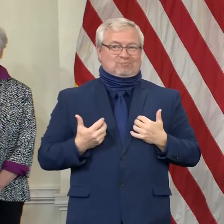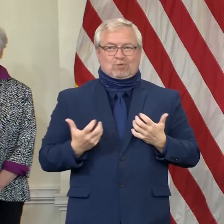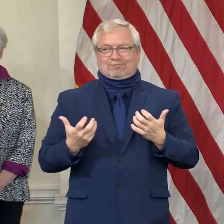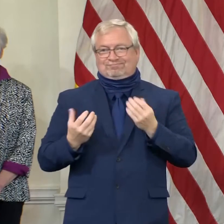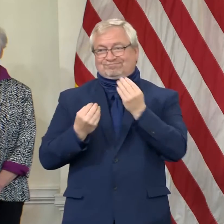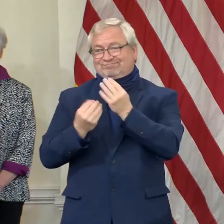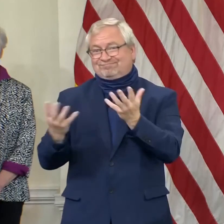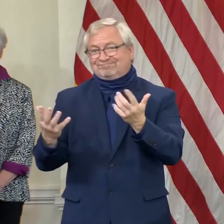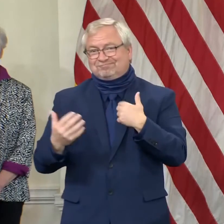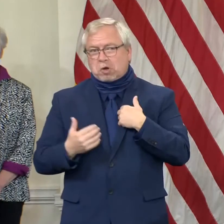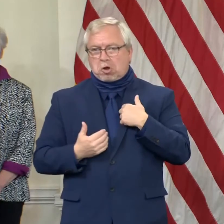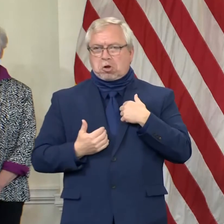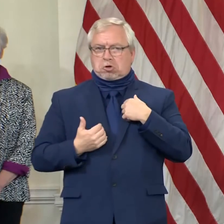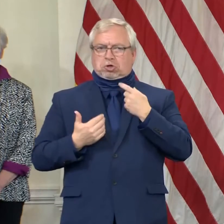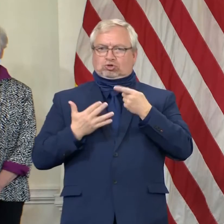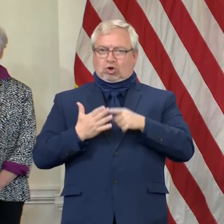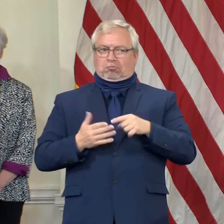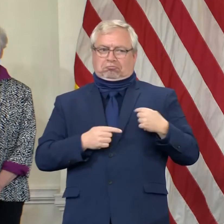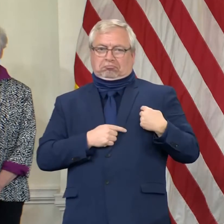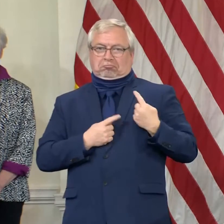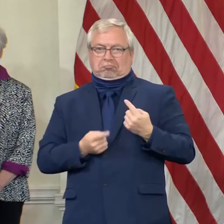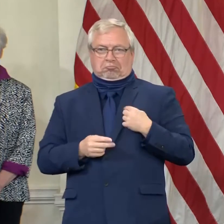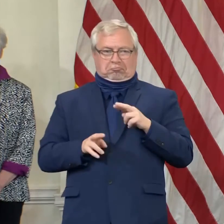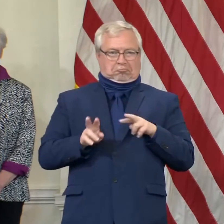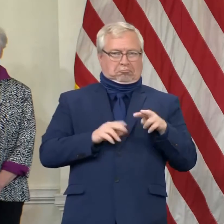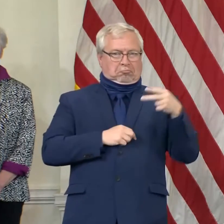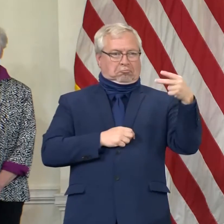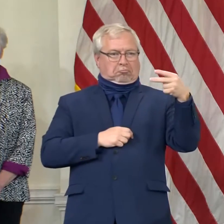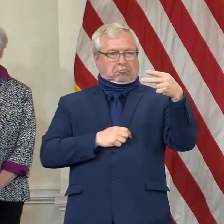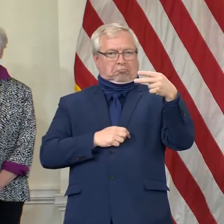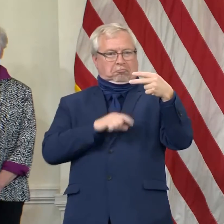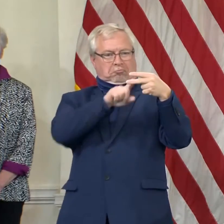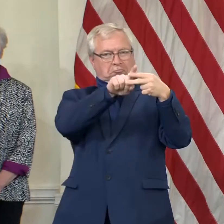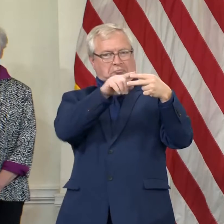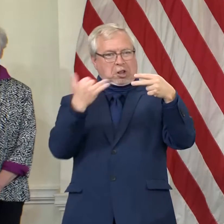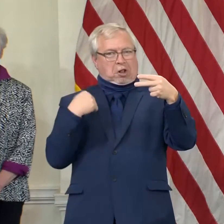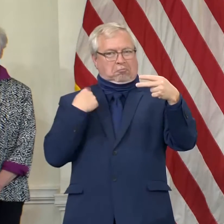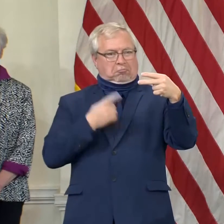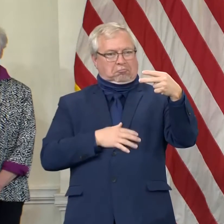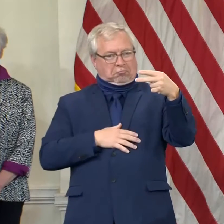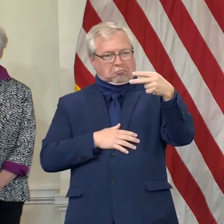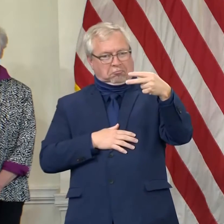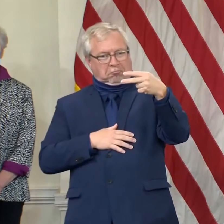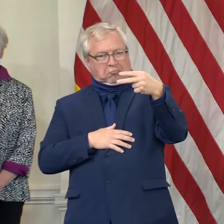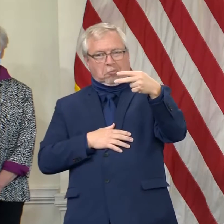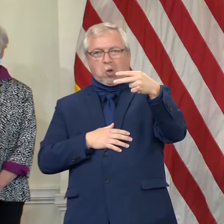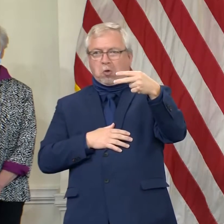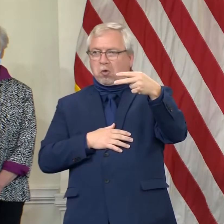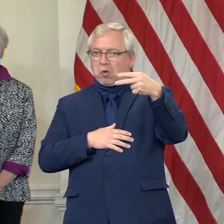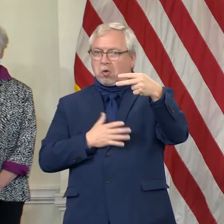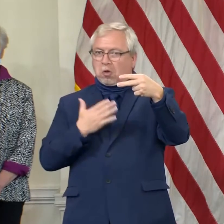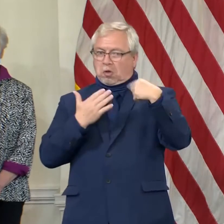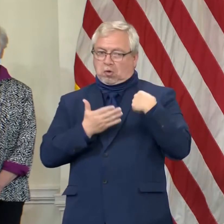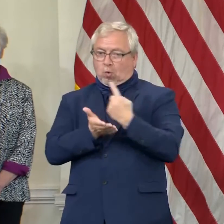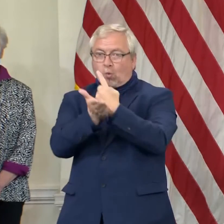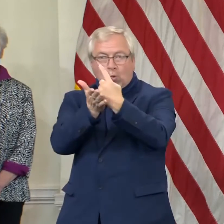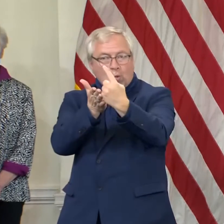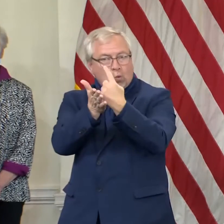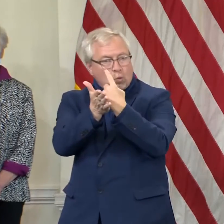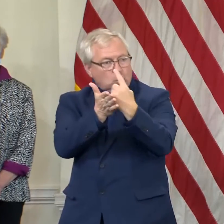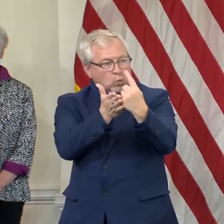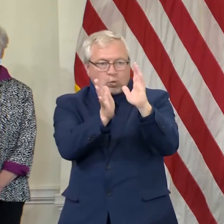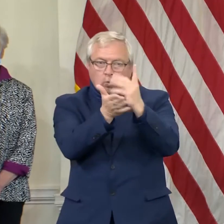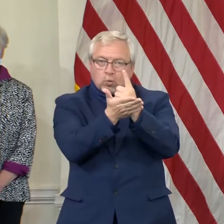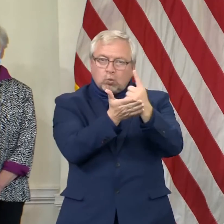see those encouraging numbers. Over the past 7 days, we have seen a good trend